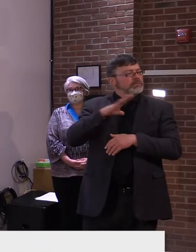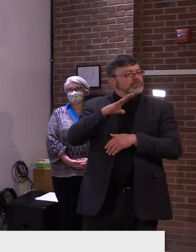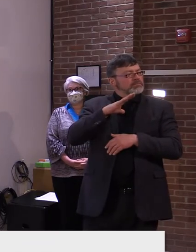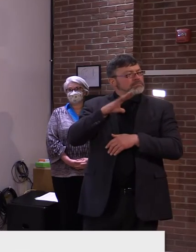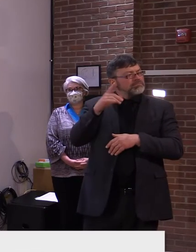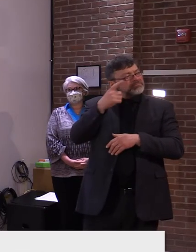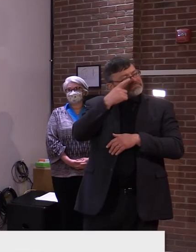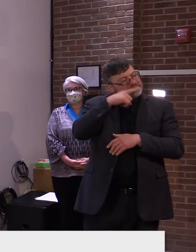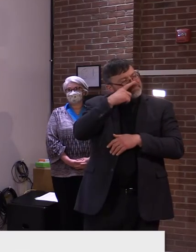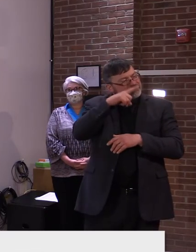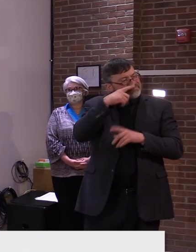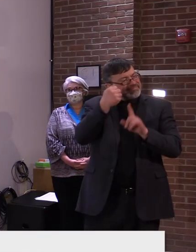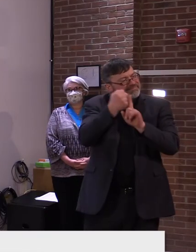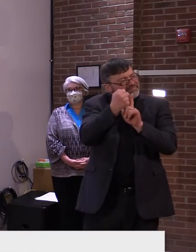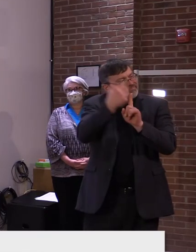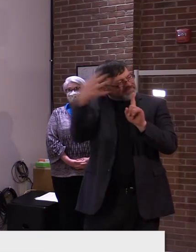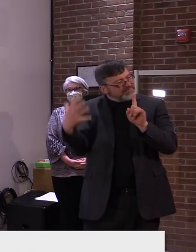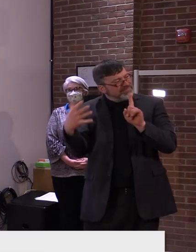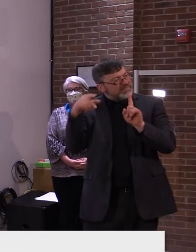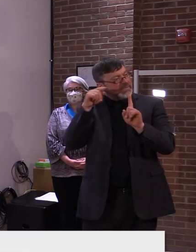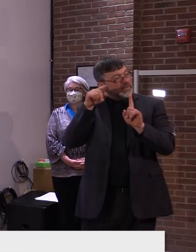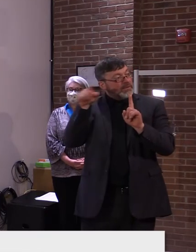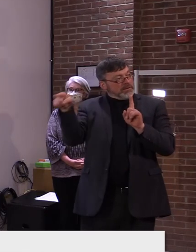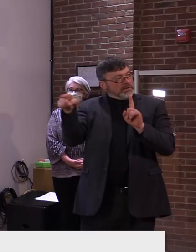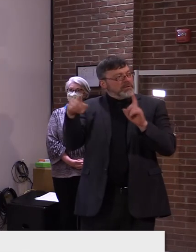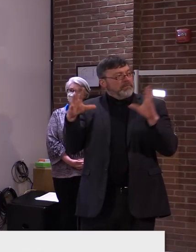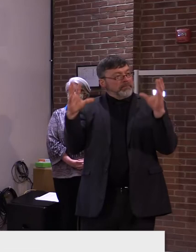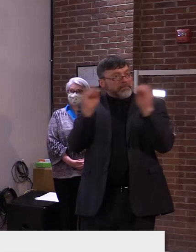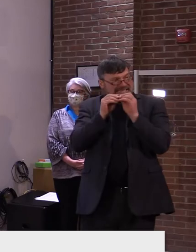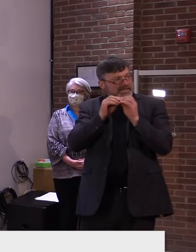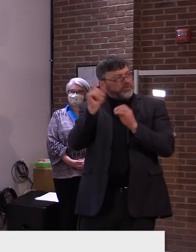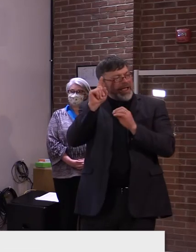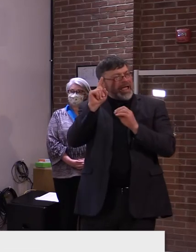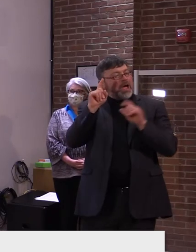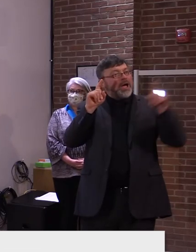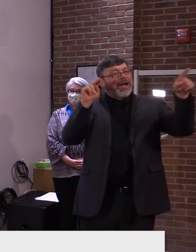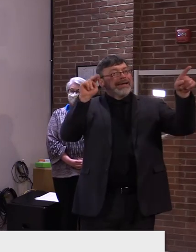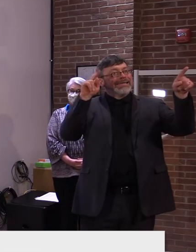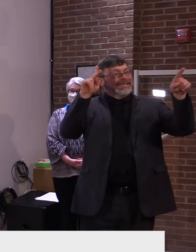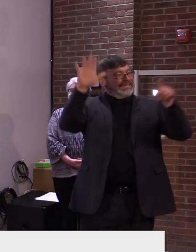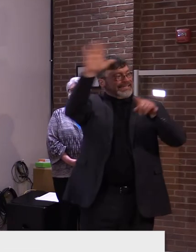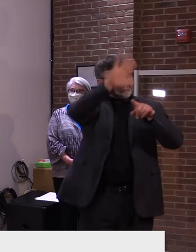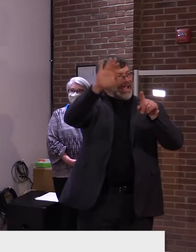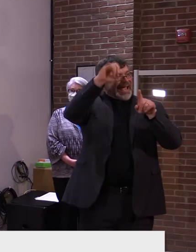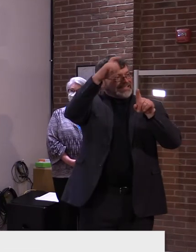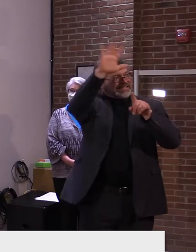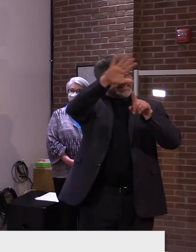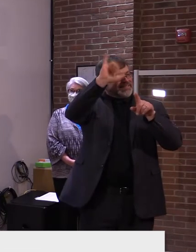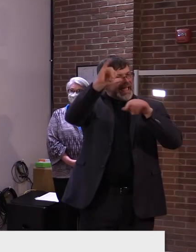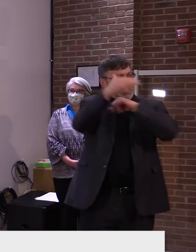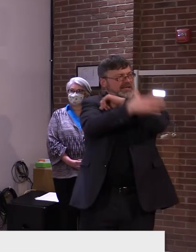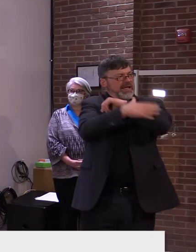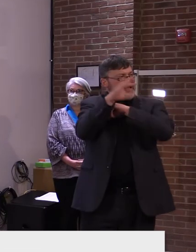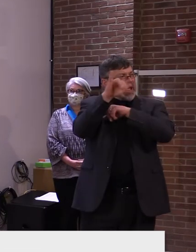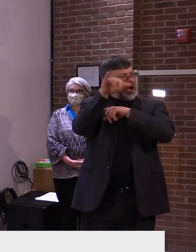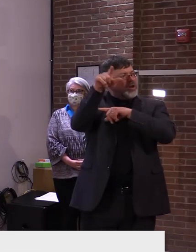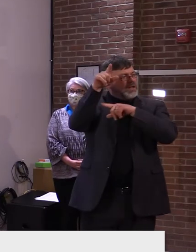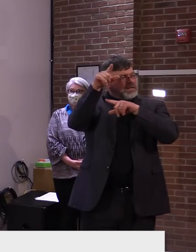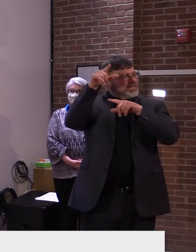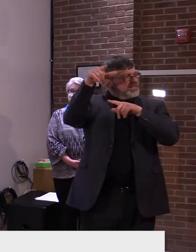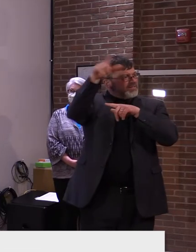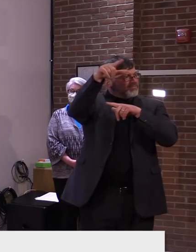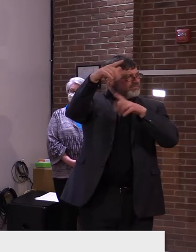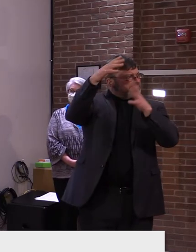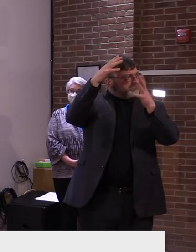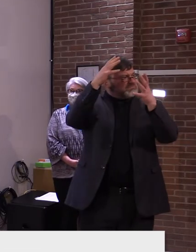that spurred on just by the low uptake out there? And who did you have on the call with you? Sort of